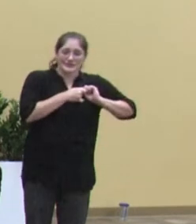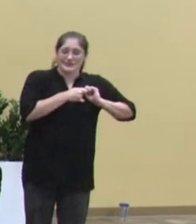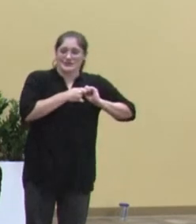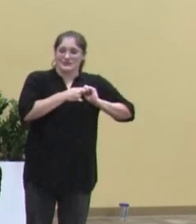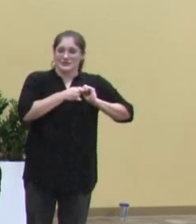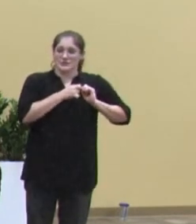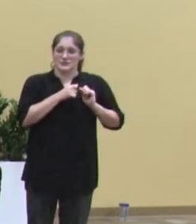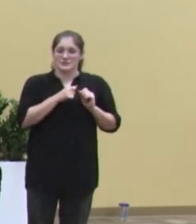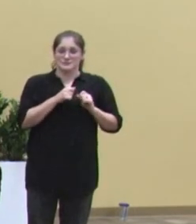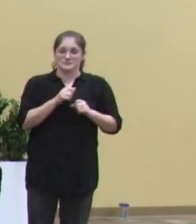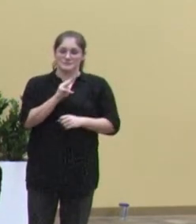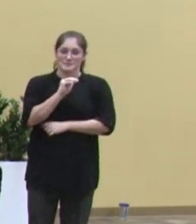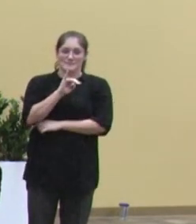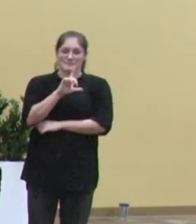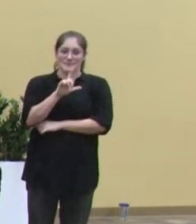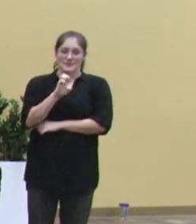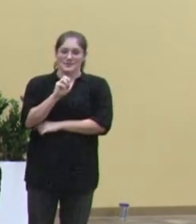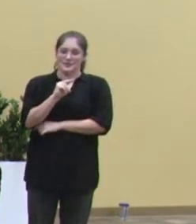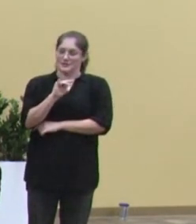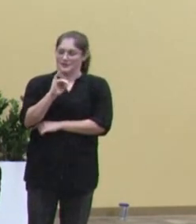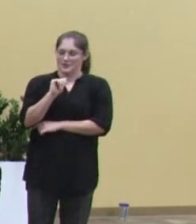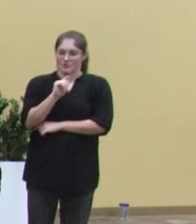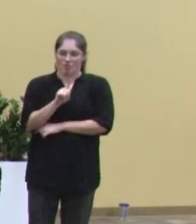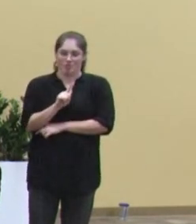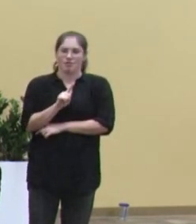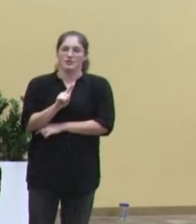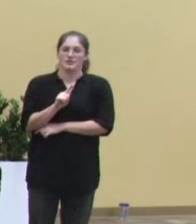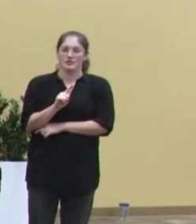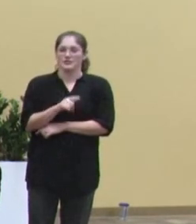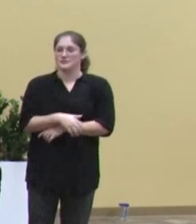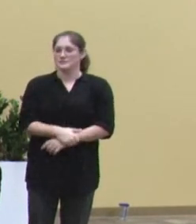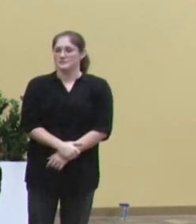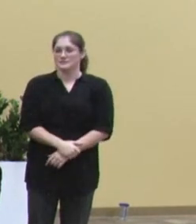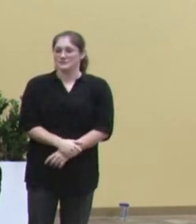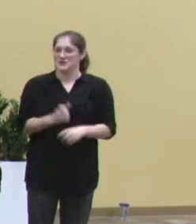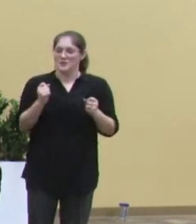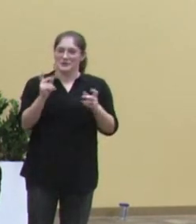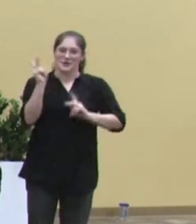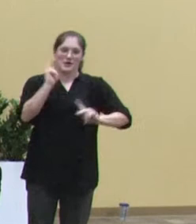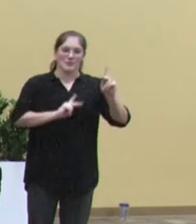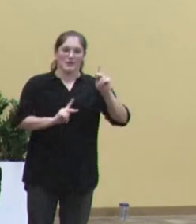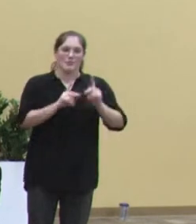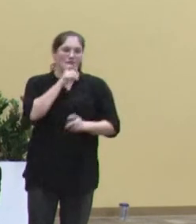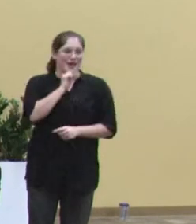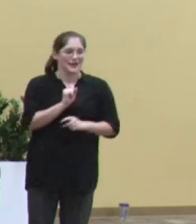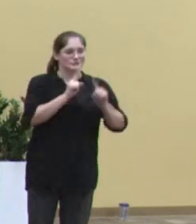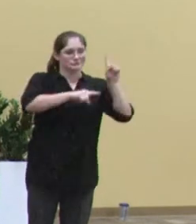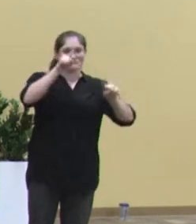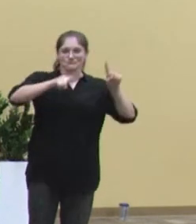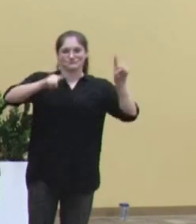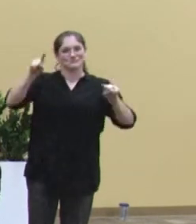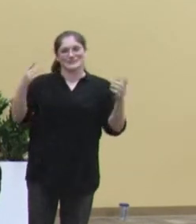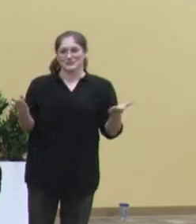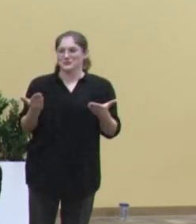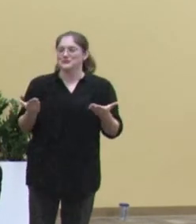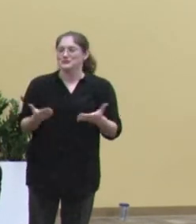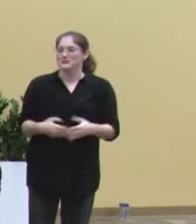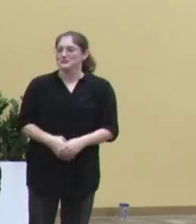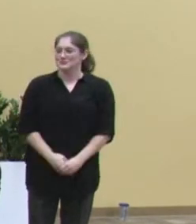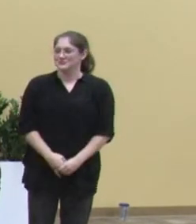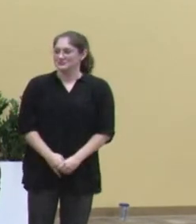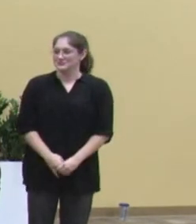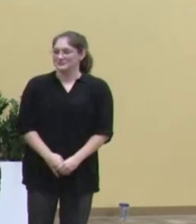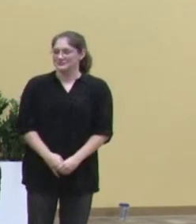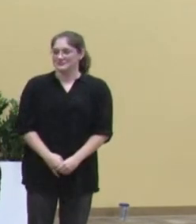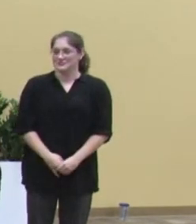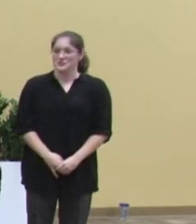colleague with us and a whole bunch of folk in between my age and and hers. So we'll probably get